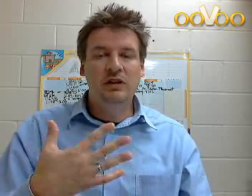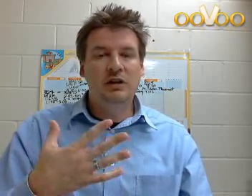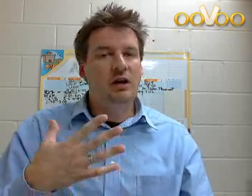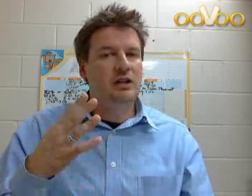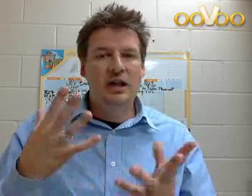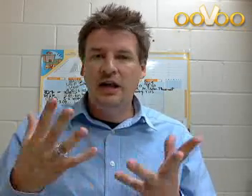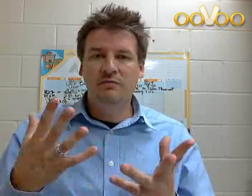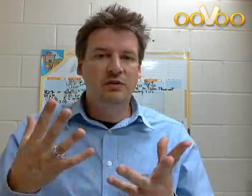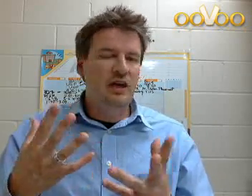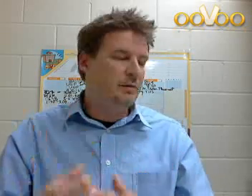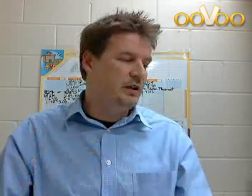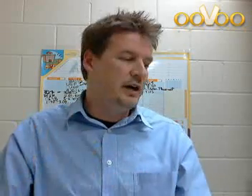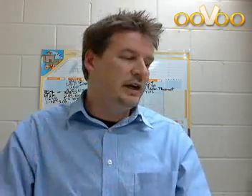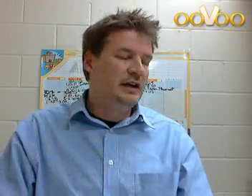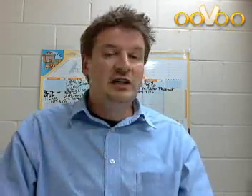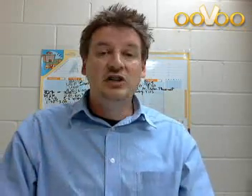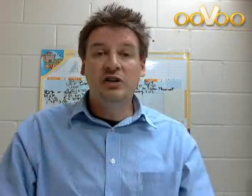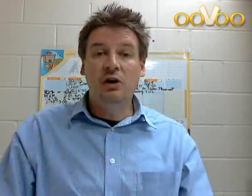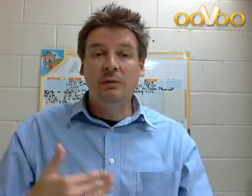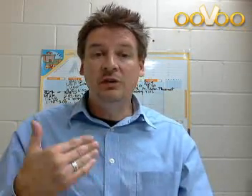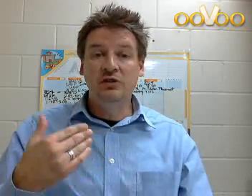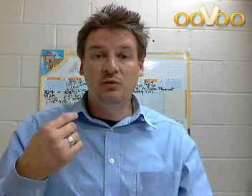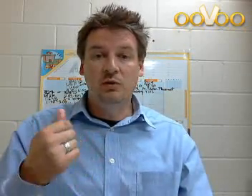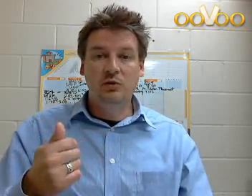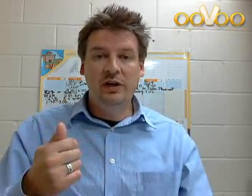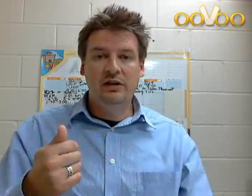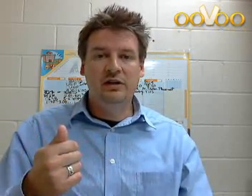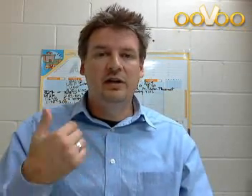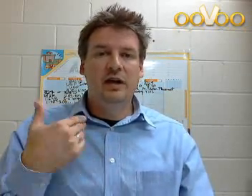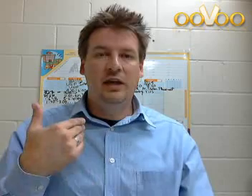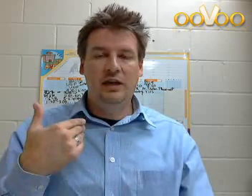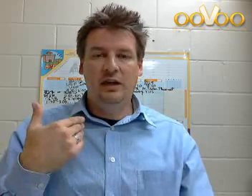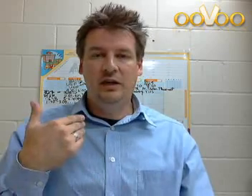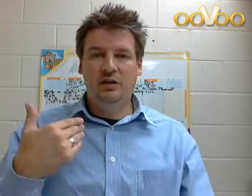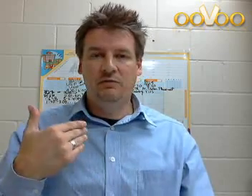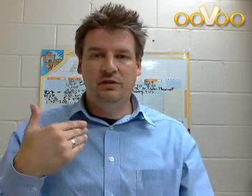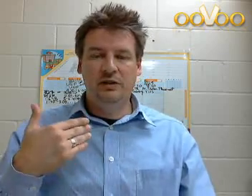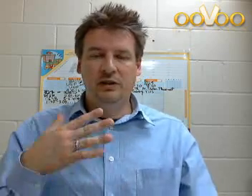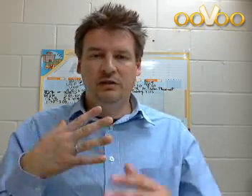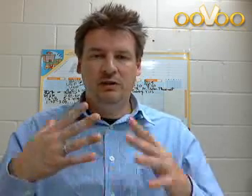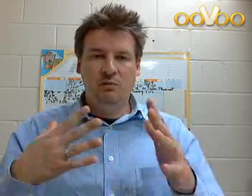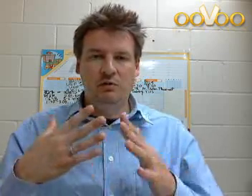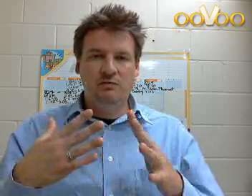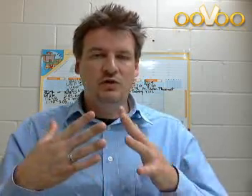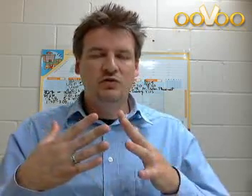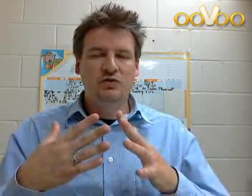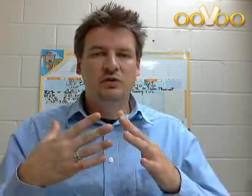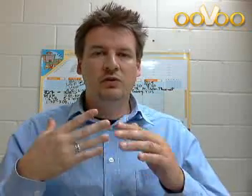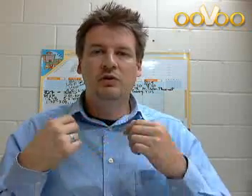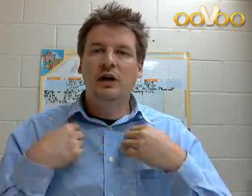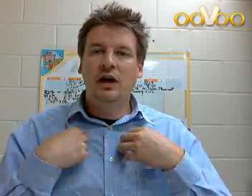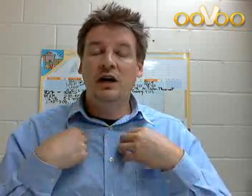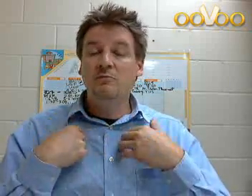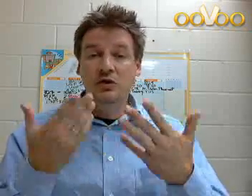a lot of vocabulary, so I'm going to do it real quick and hopefully it won't confuse you. Use